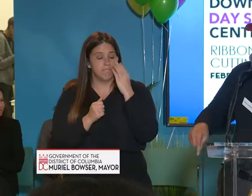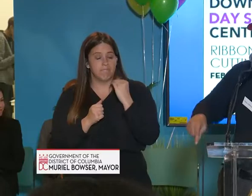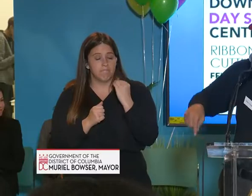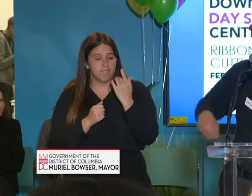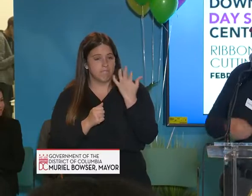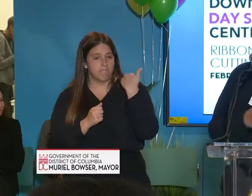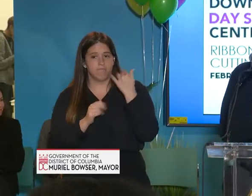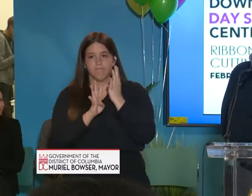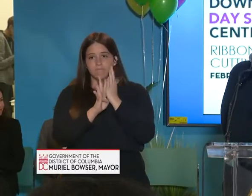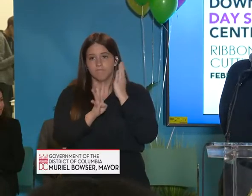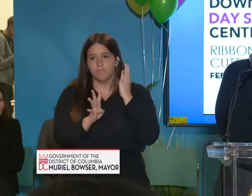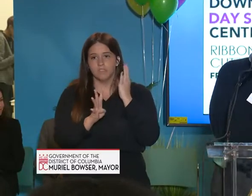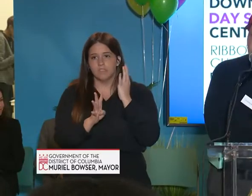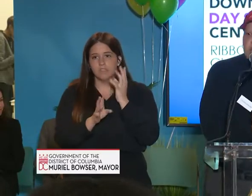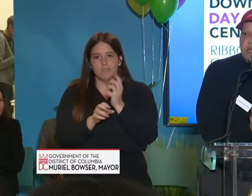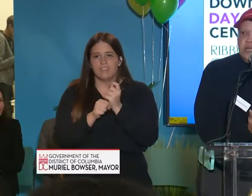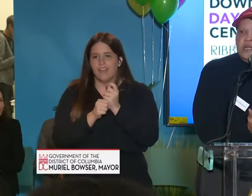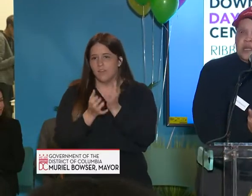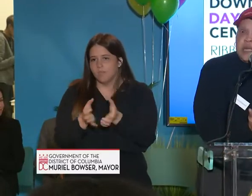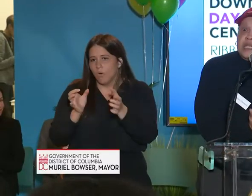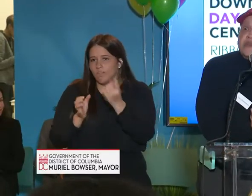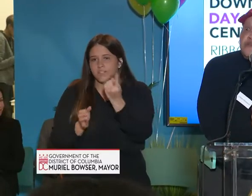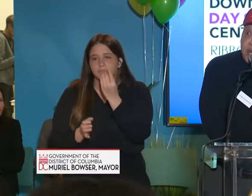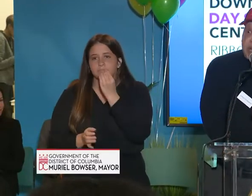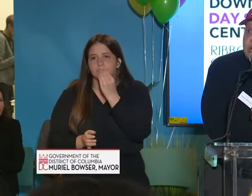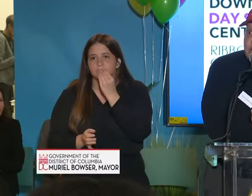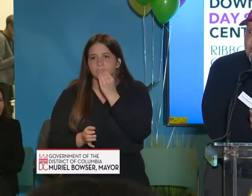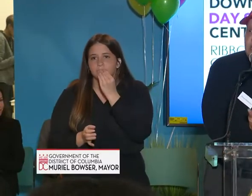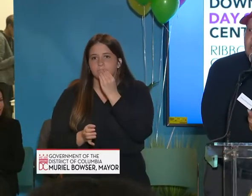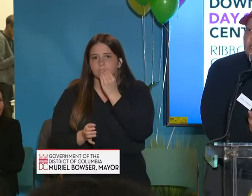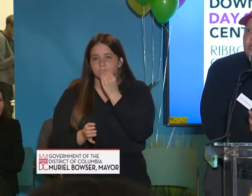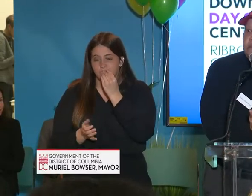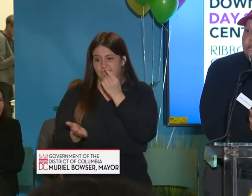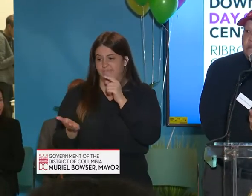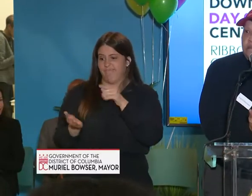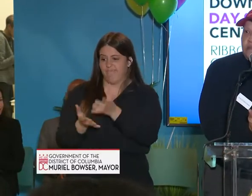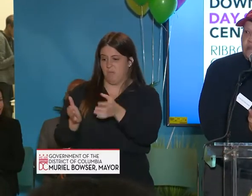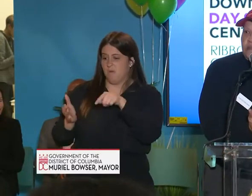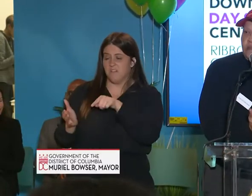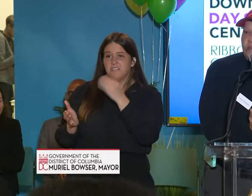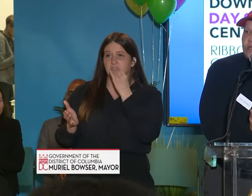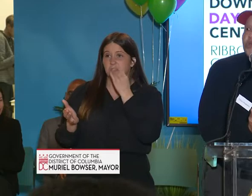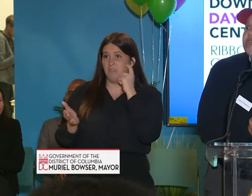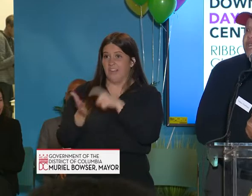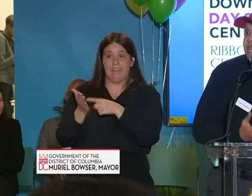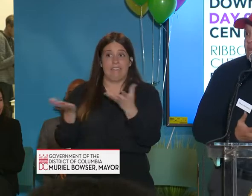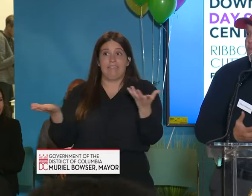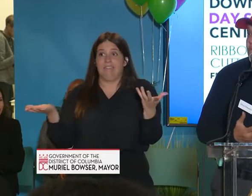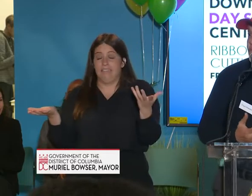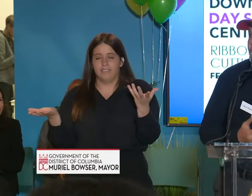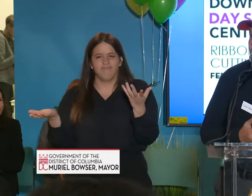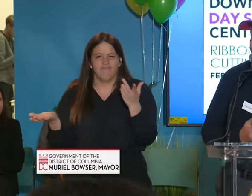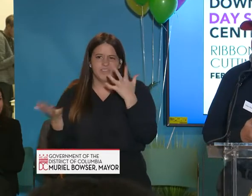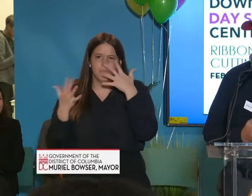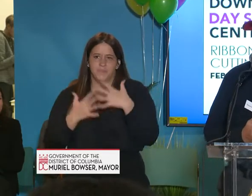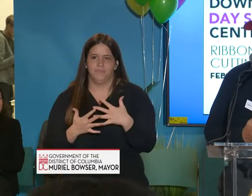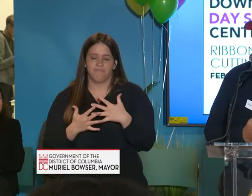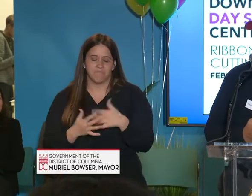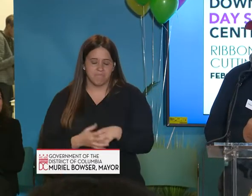in line to get a bowl of something to eat that I didn't even recognize. It's humiliating.